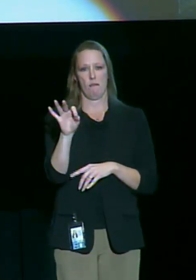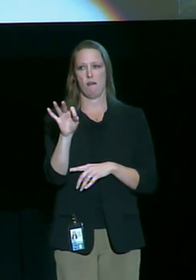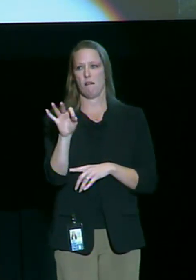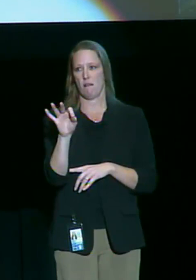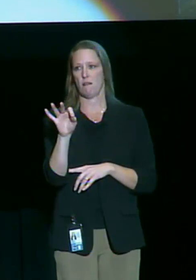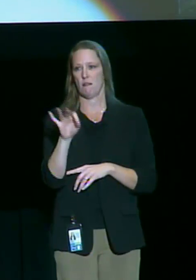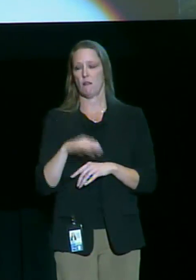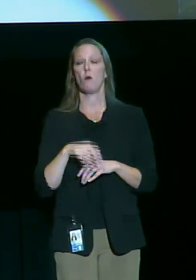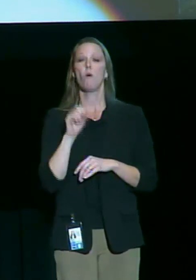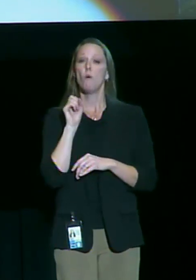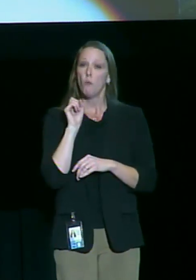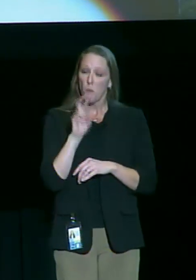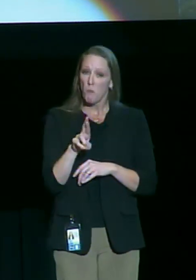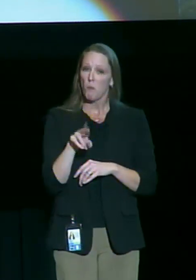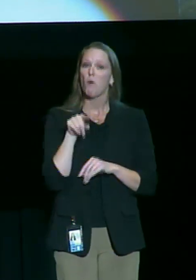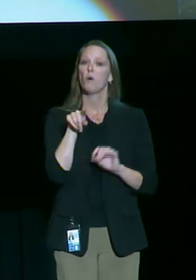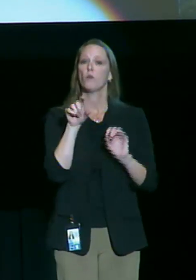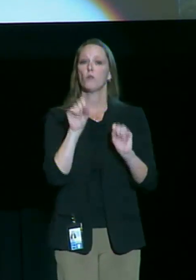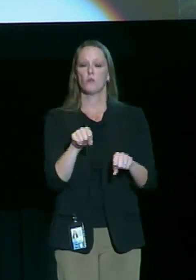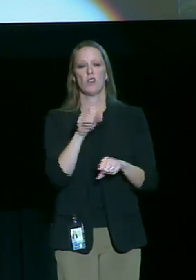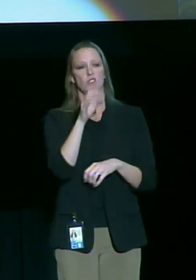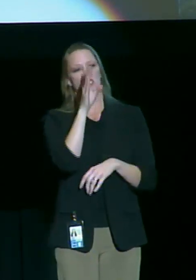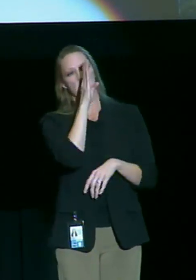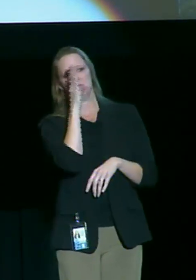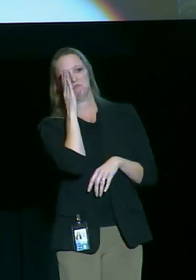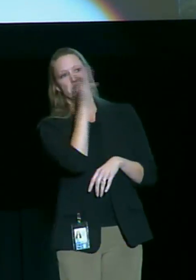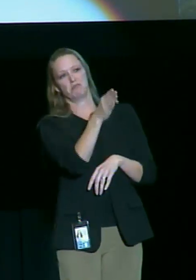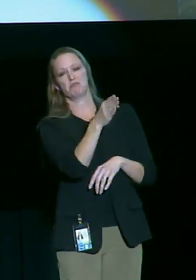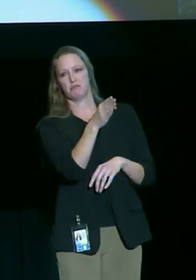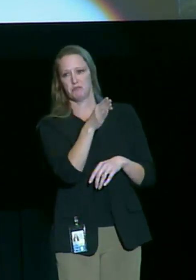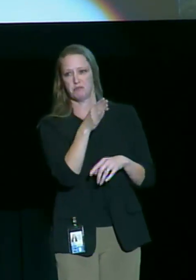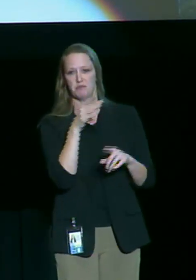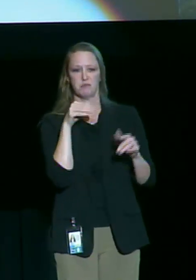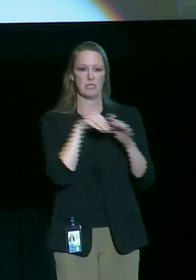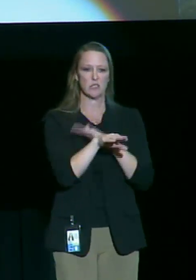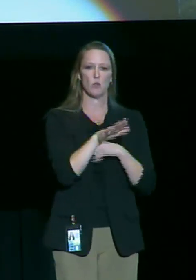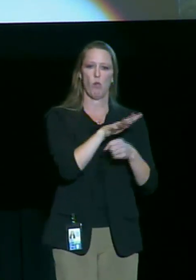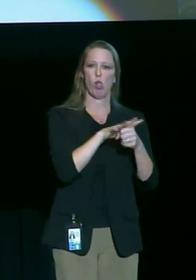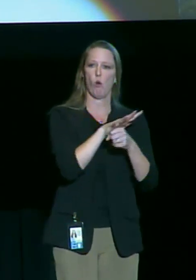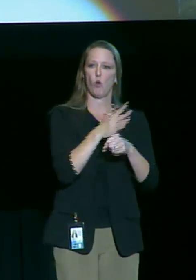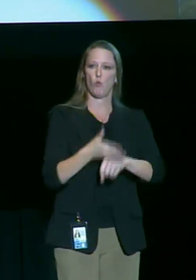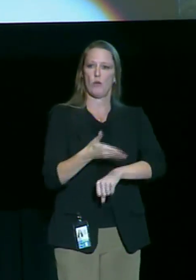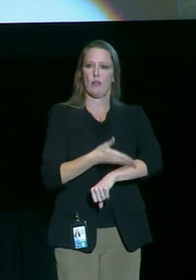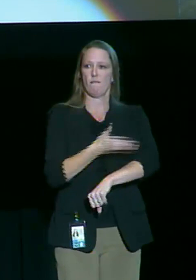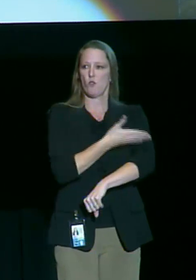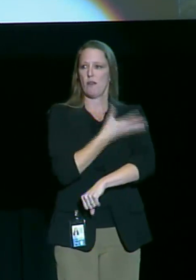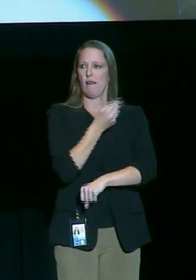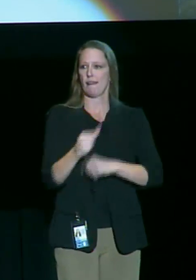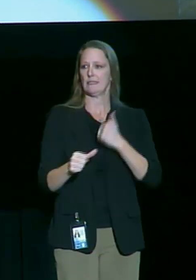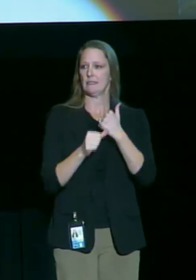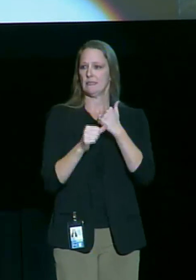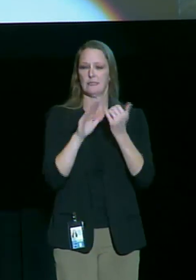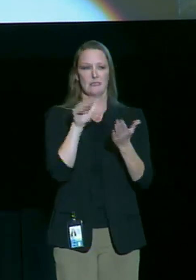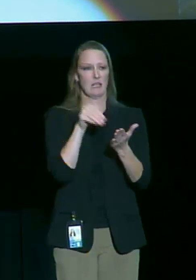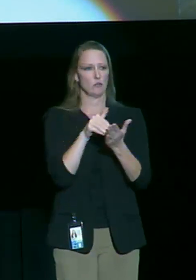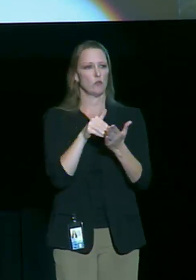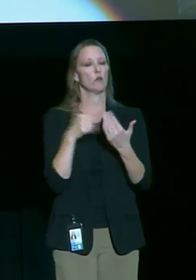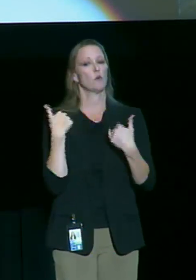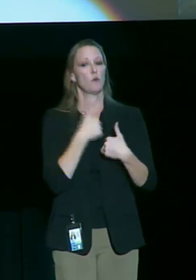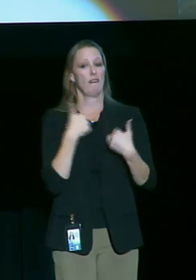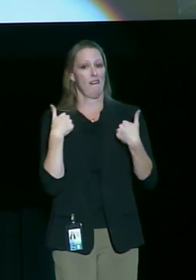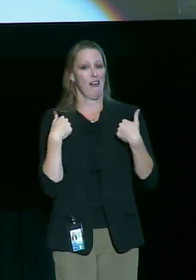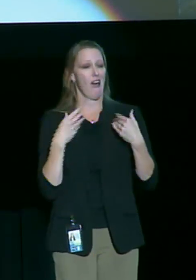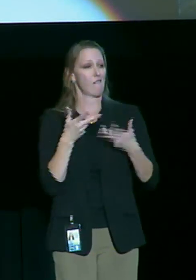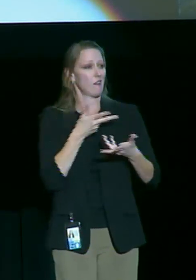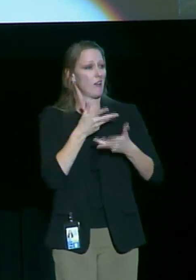1-888-868-1649. Or you can go directly to our local Recovery and Assistance Center, where counselors and counseling